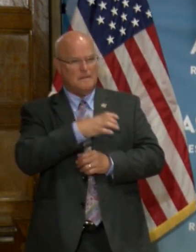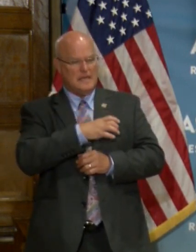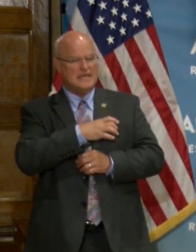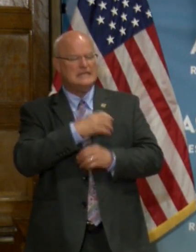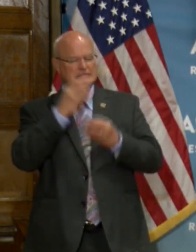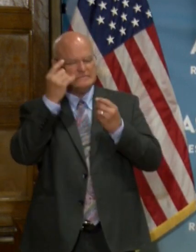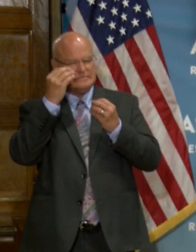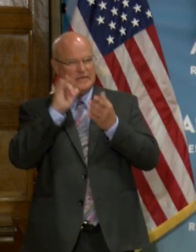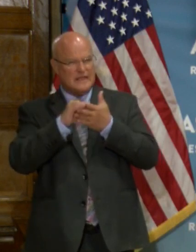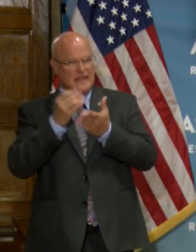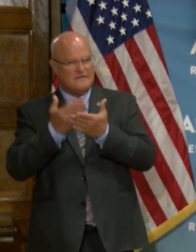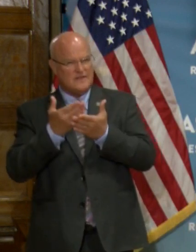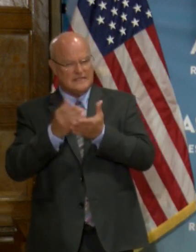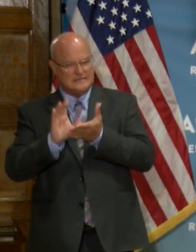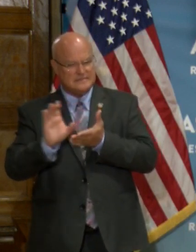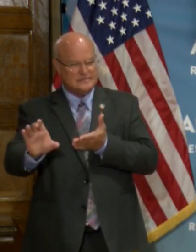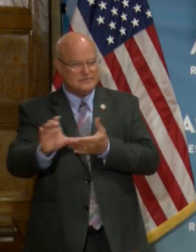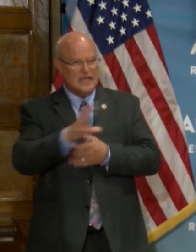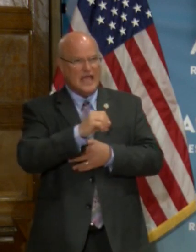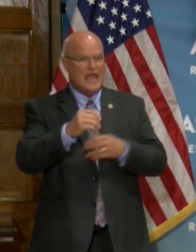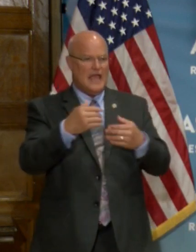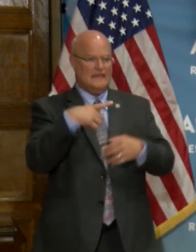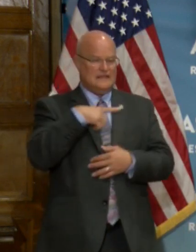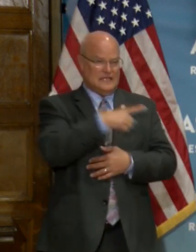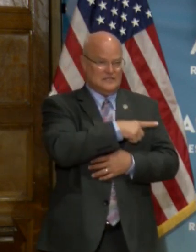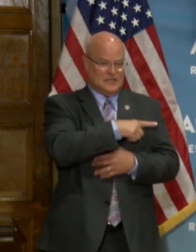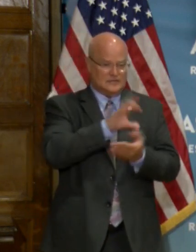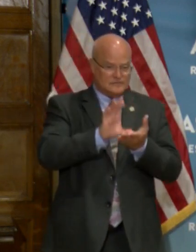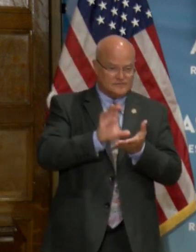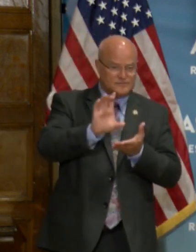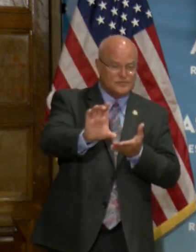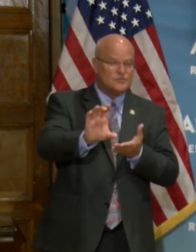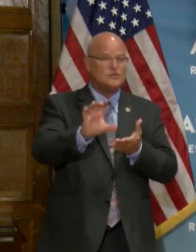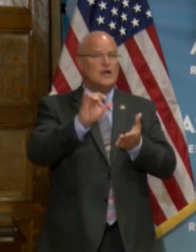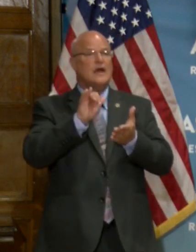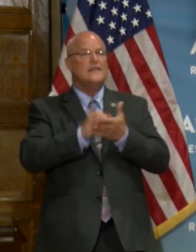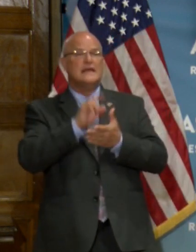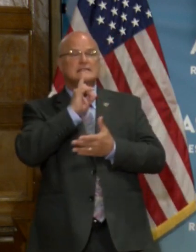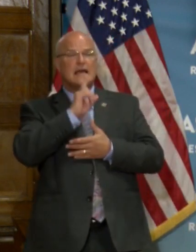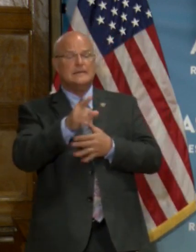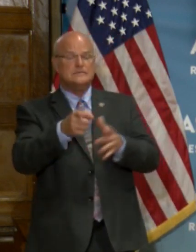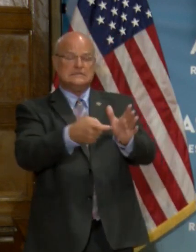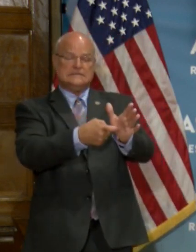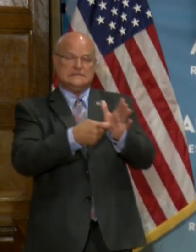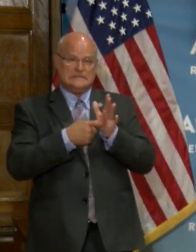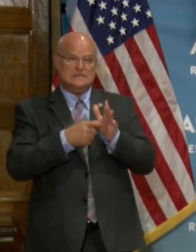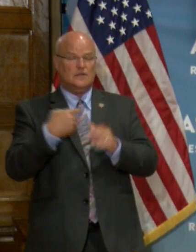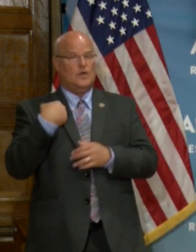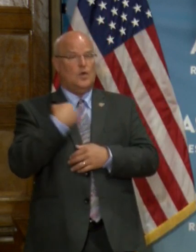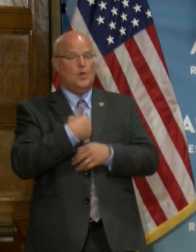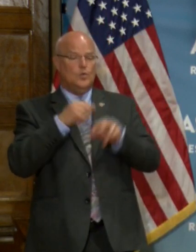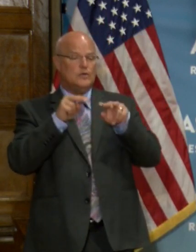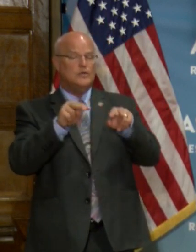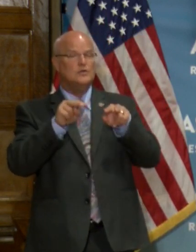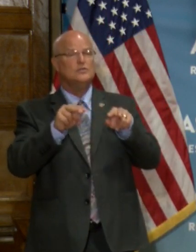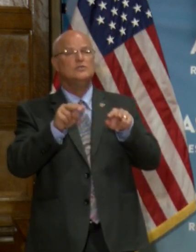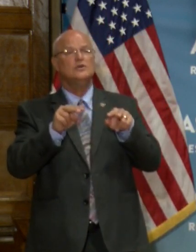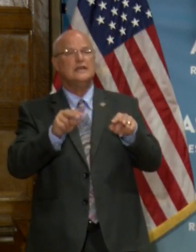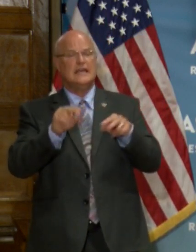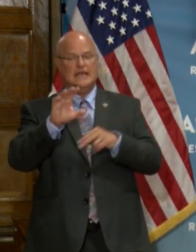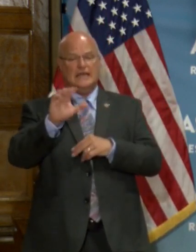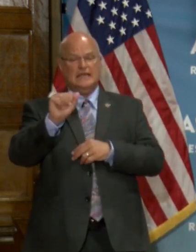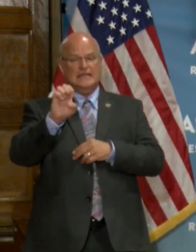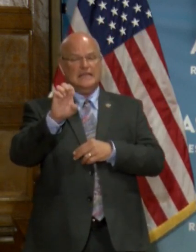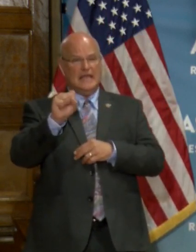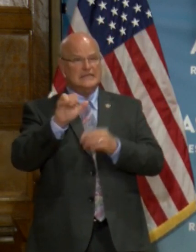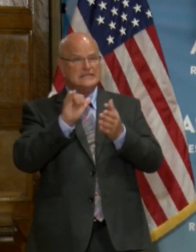General Assembly and the appropriation process, but that is absolutely essential as we look at